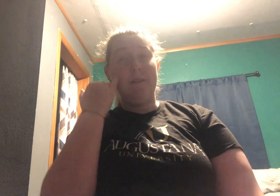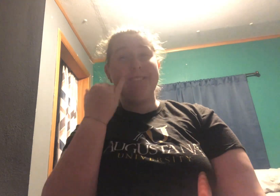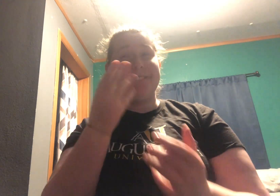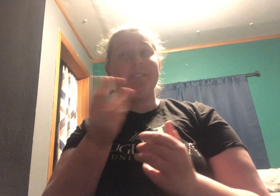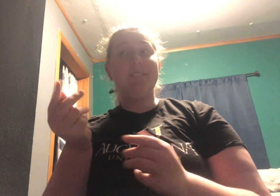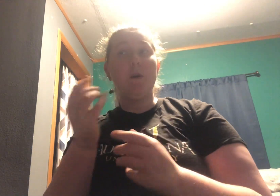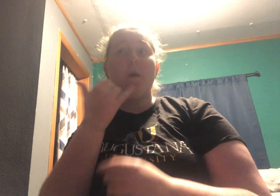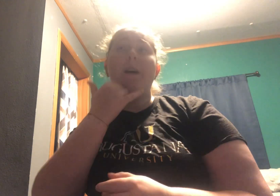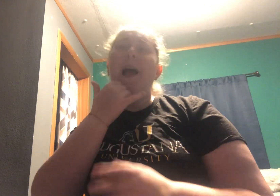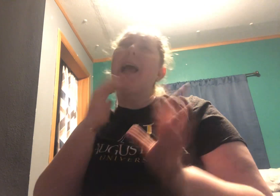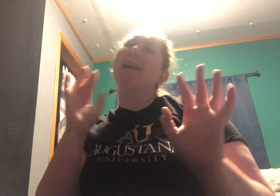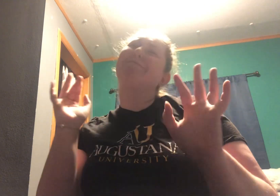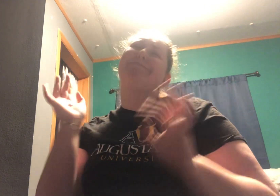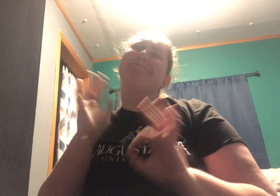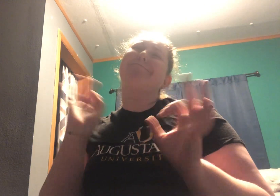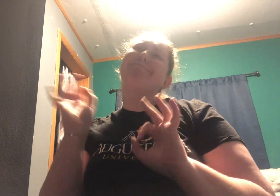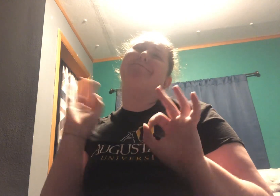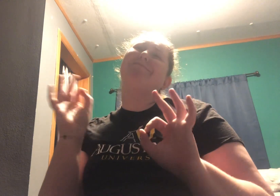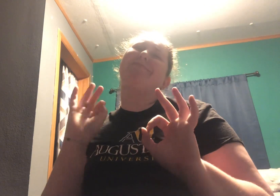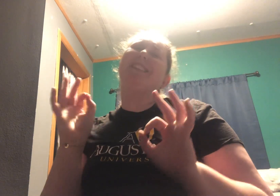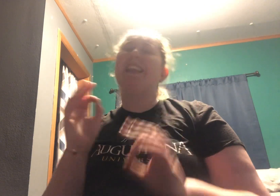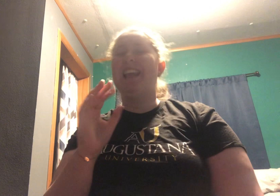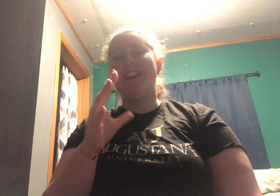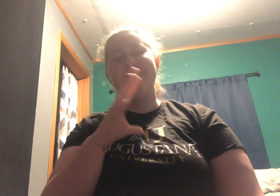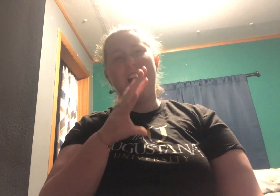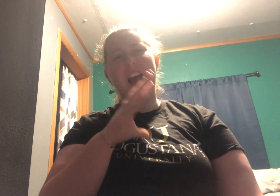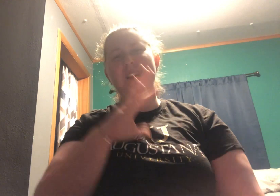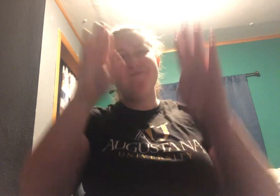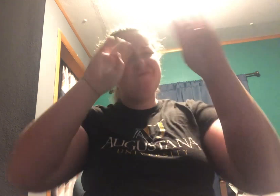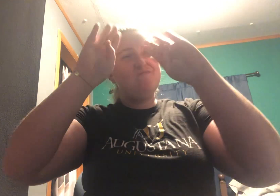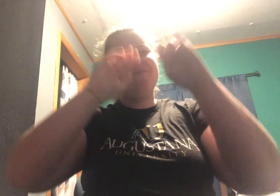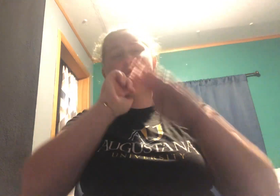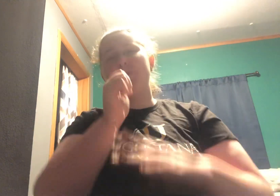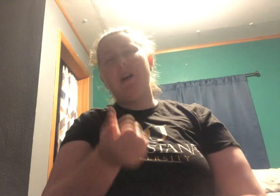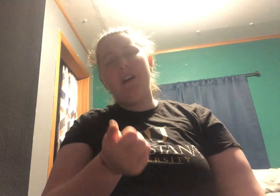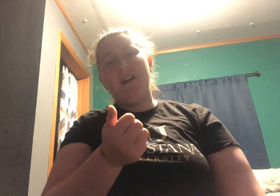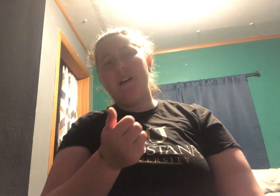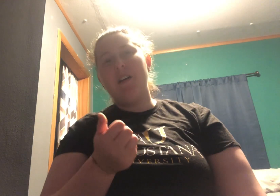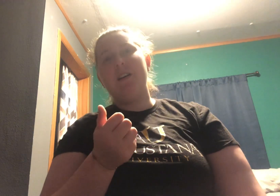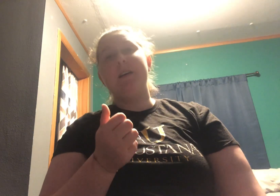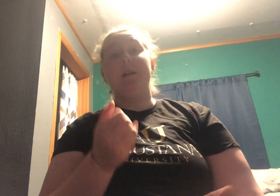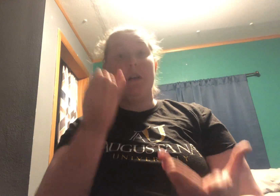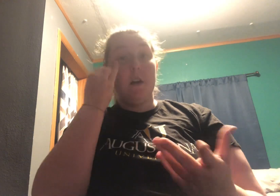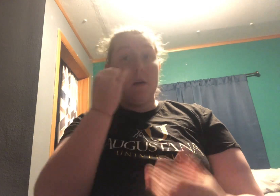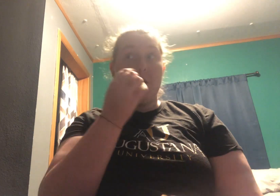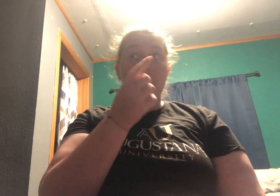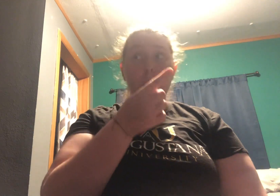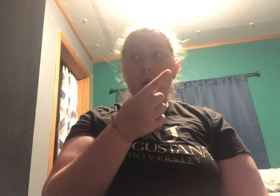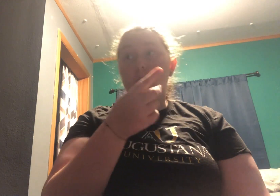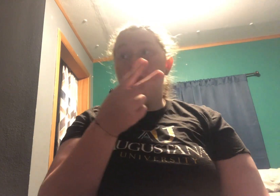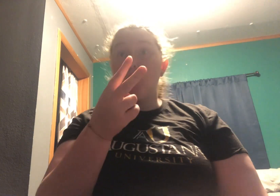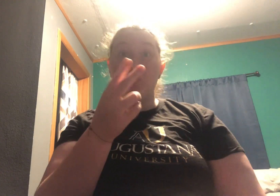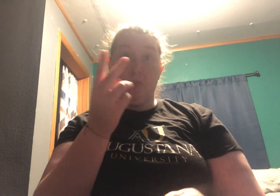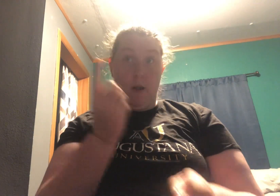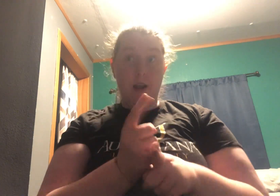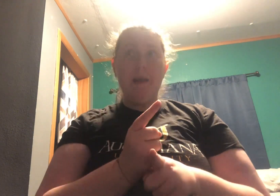it. I'll still take my hat off to you. If you even got one or two right, that's awesome. So great job. Let me